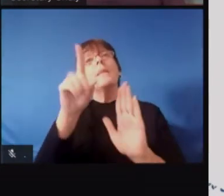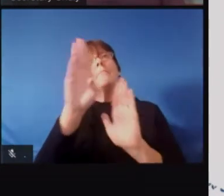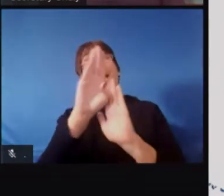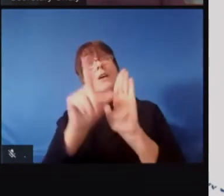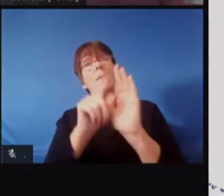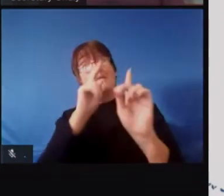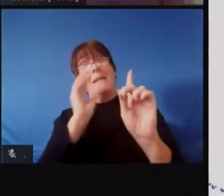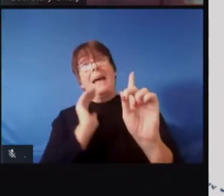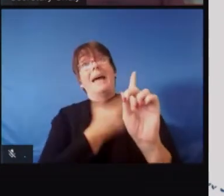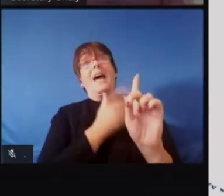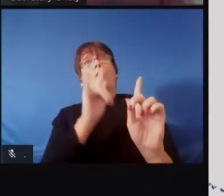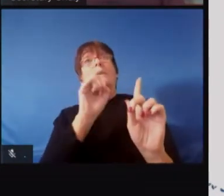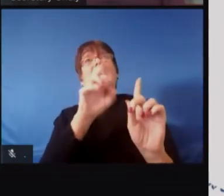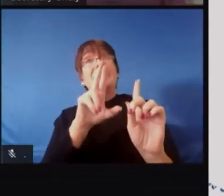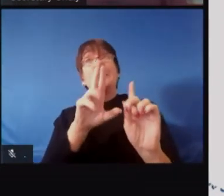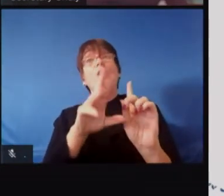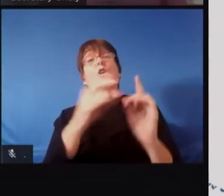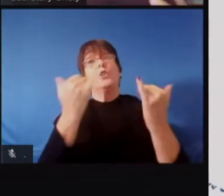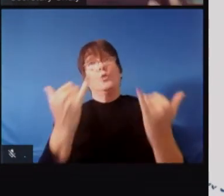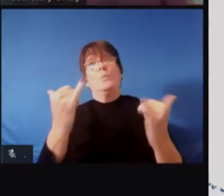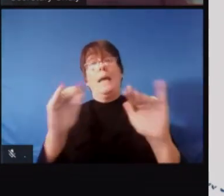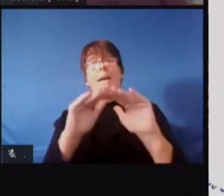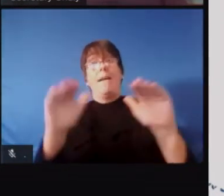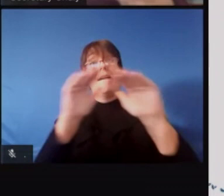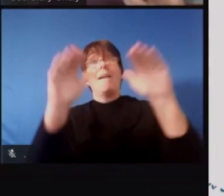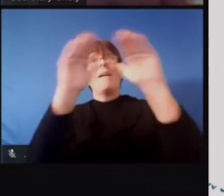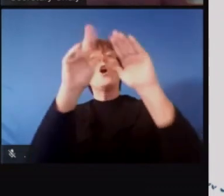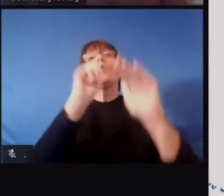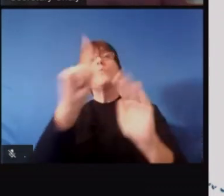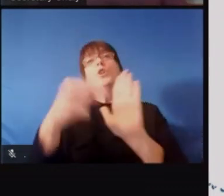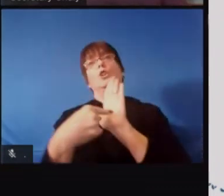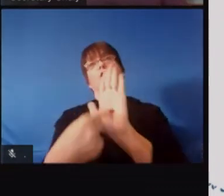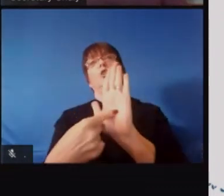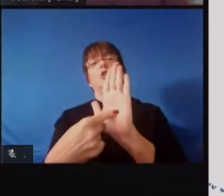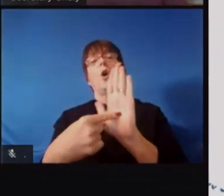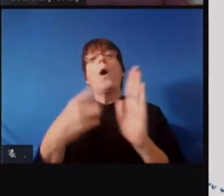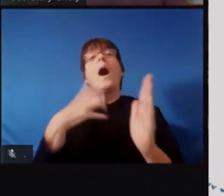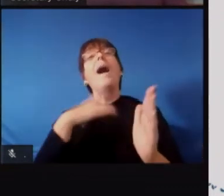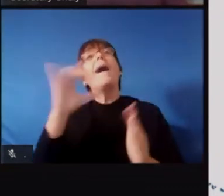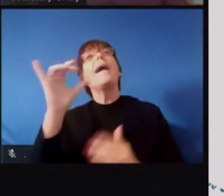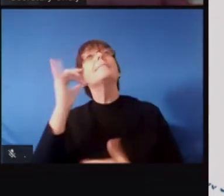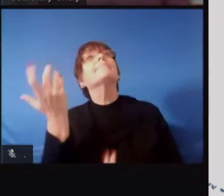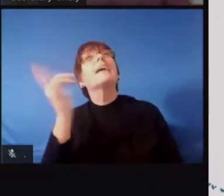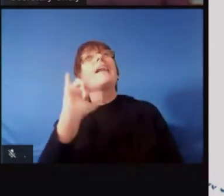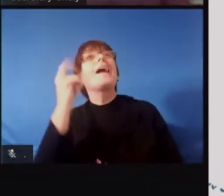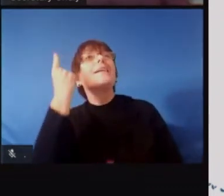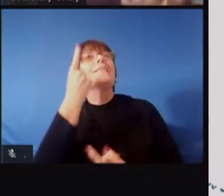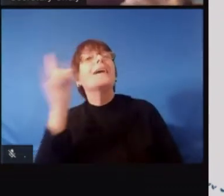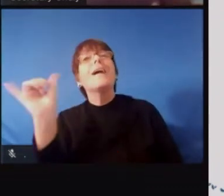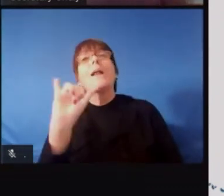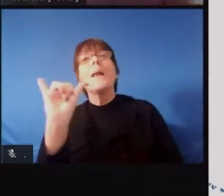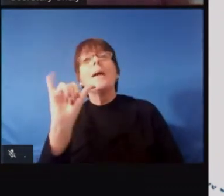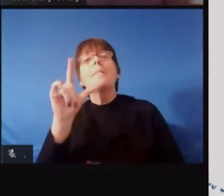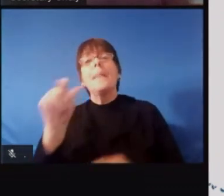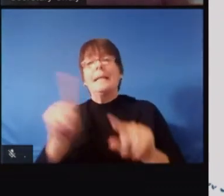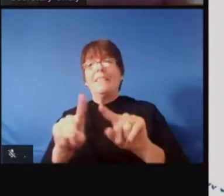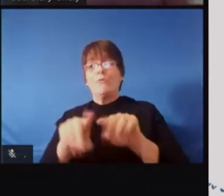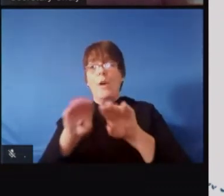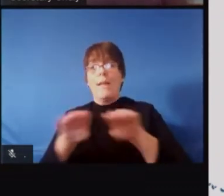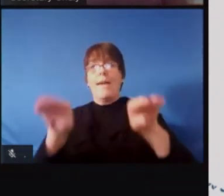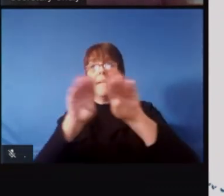our tier assignments today really gives that context. I like to think of it as the sort of level of